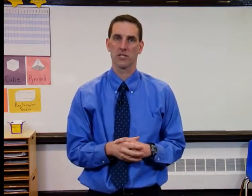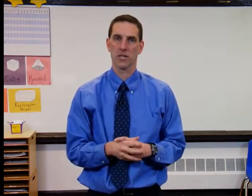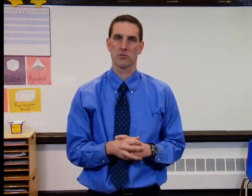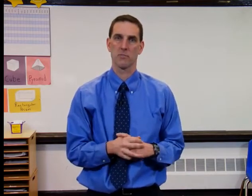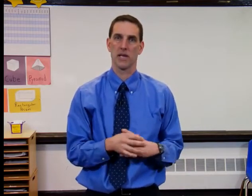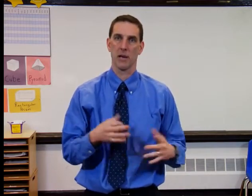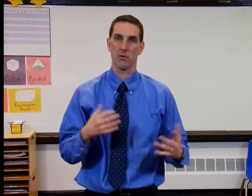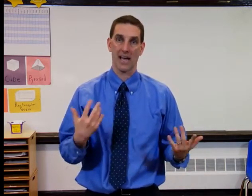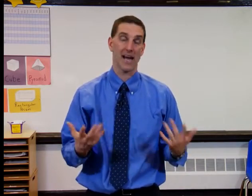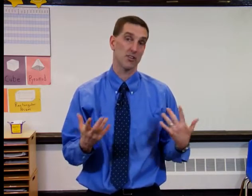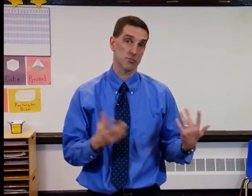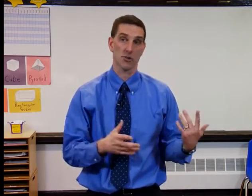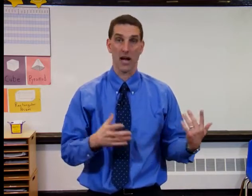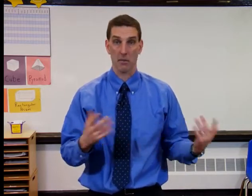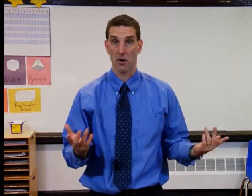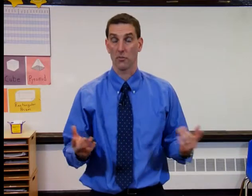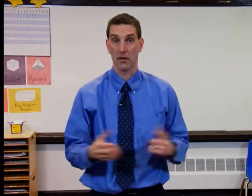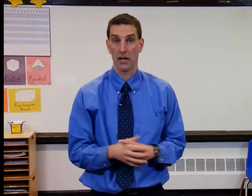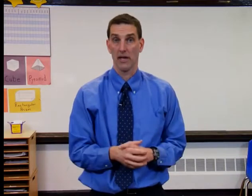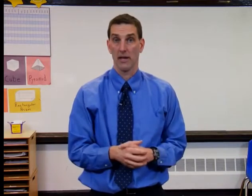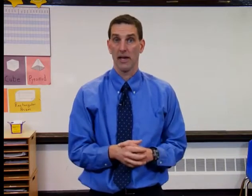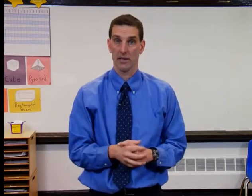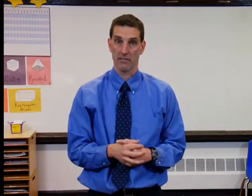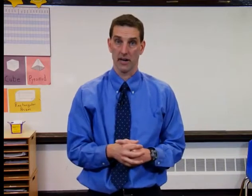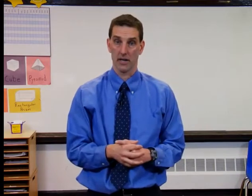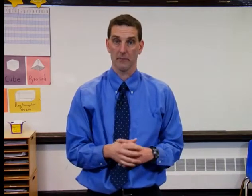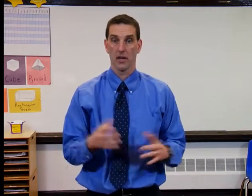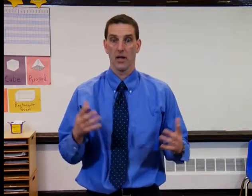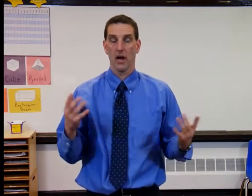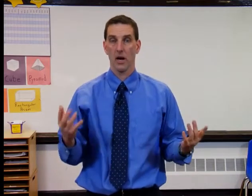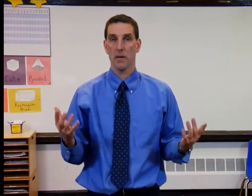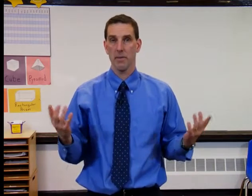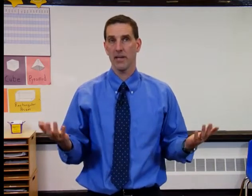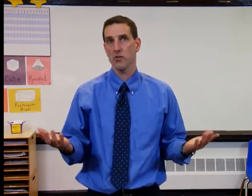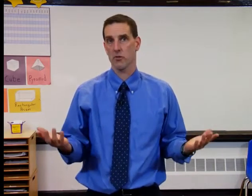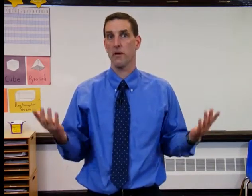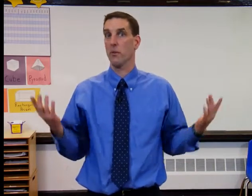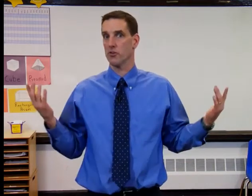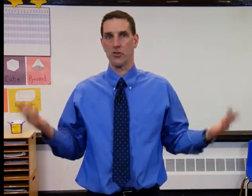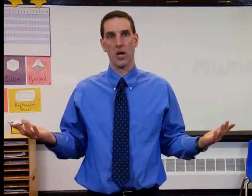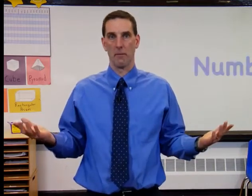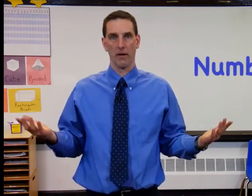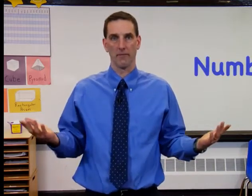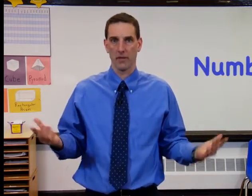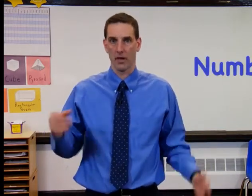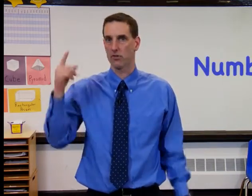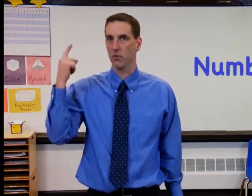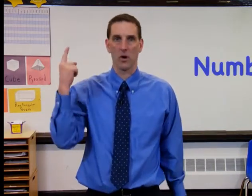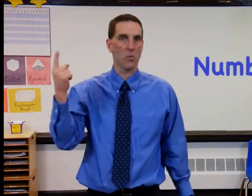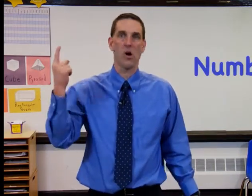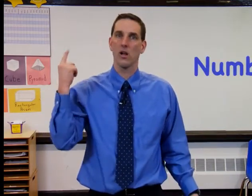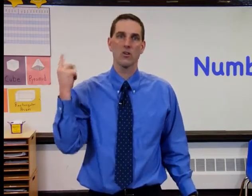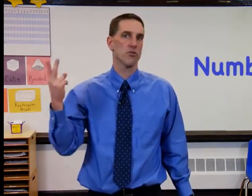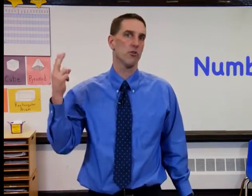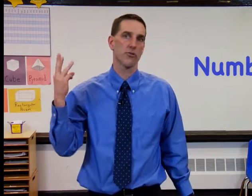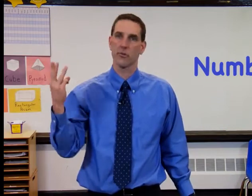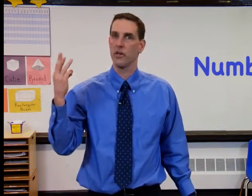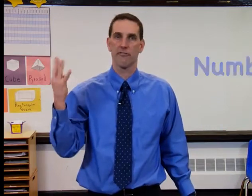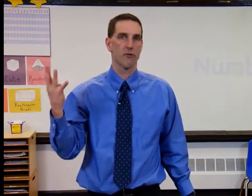concepts to being able to add, subtract, multiply, and divide. It begins with me with just number, so we want 1, 2, 3, 4, we're